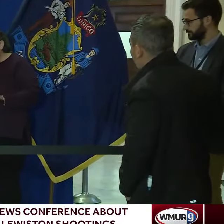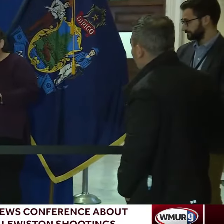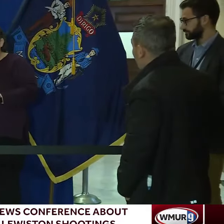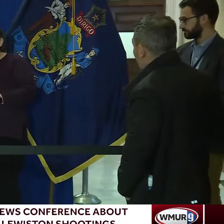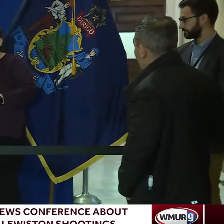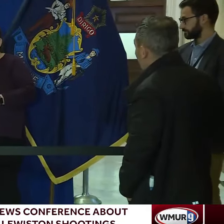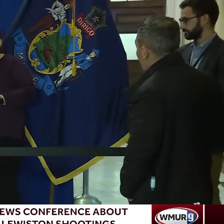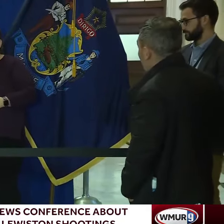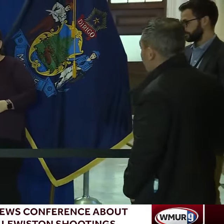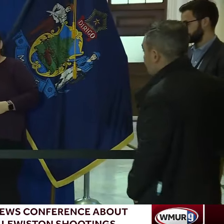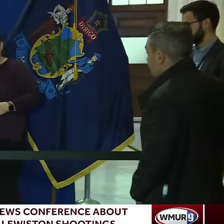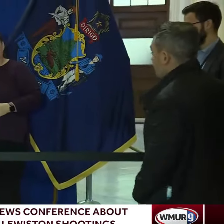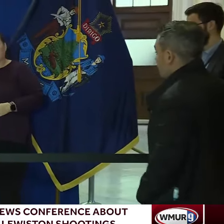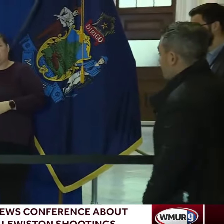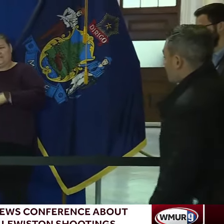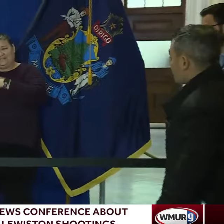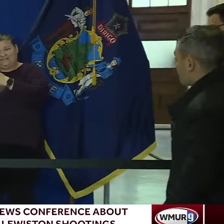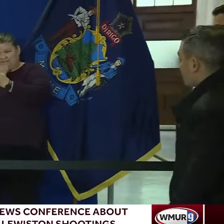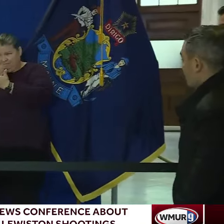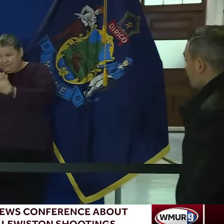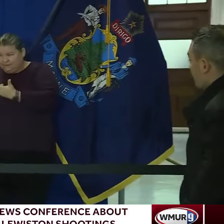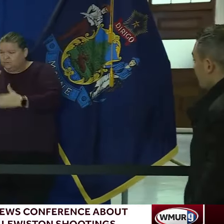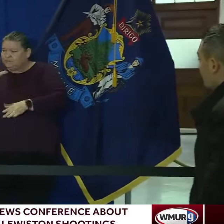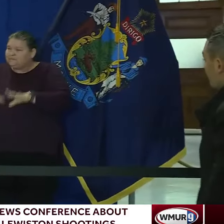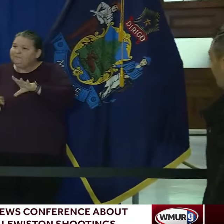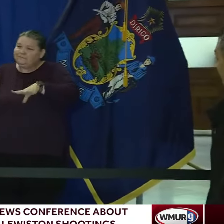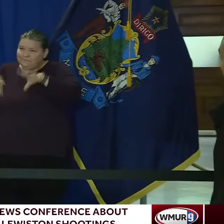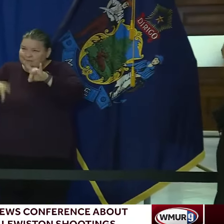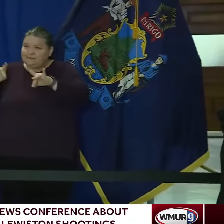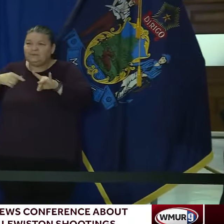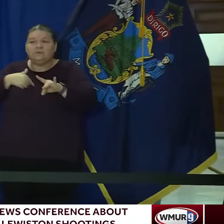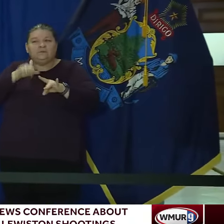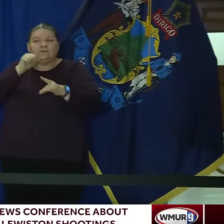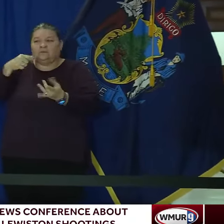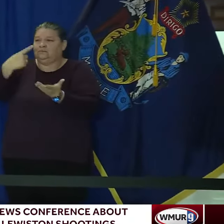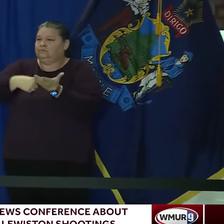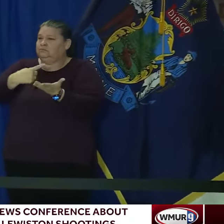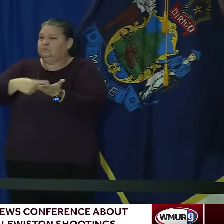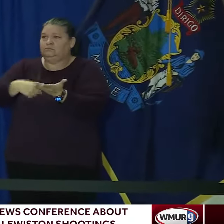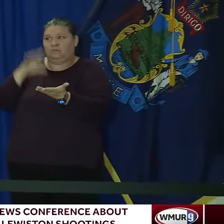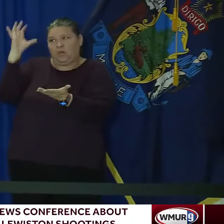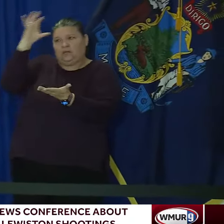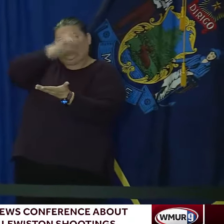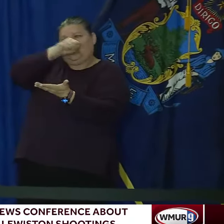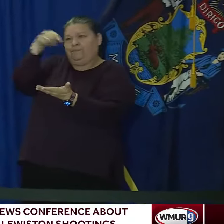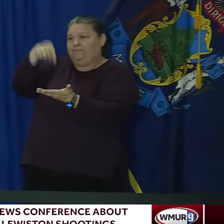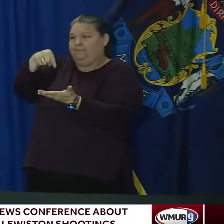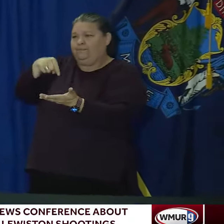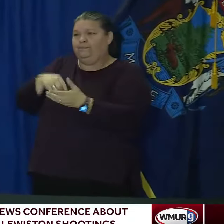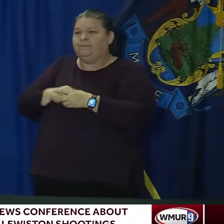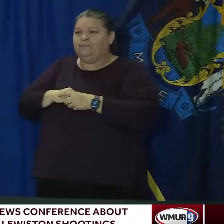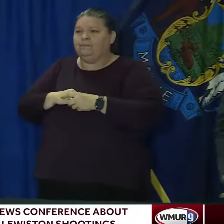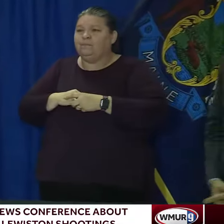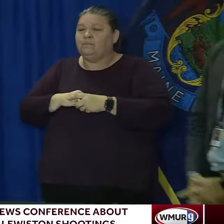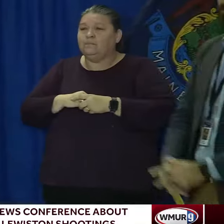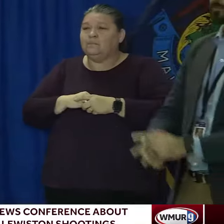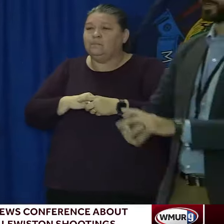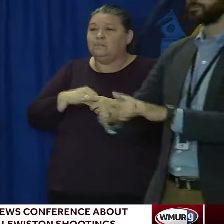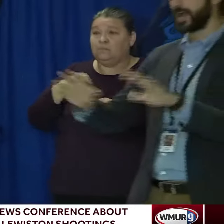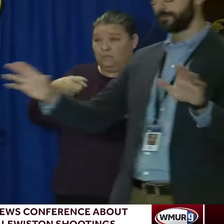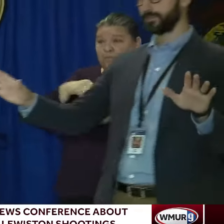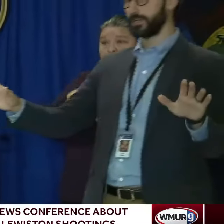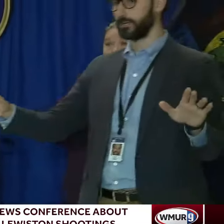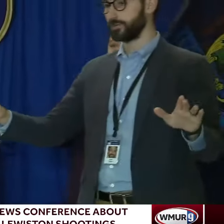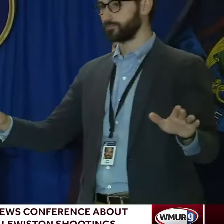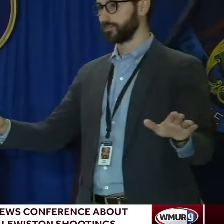of facts are yet to be determined. You're making assumptions. I'm not willing to make those assumptions. All right? Thank you very much. We're